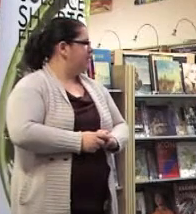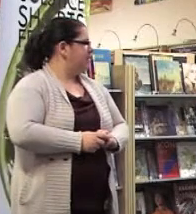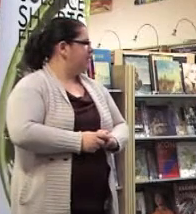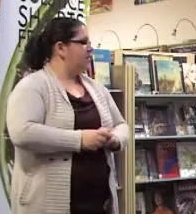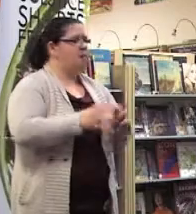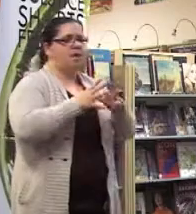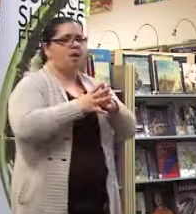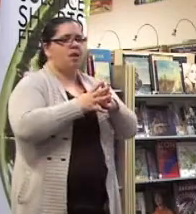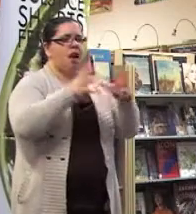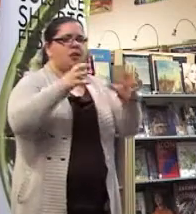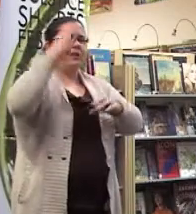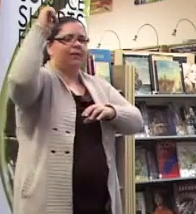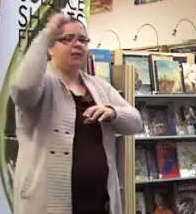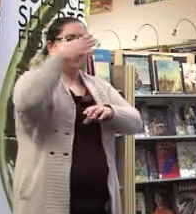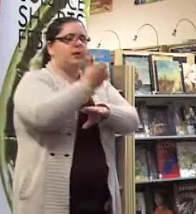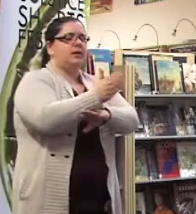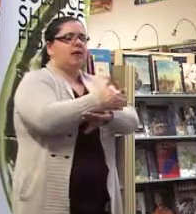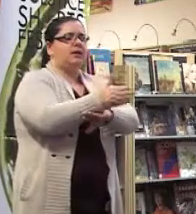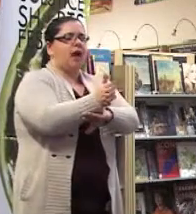sundial in the world.